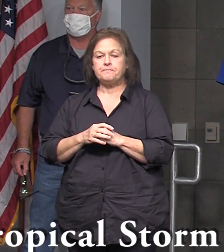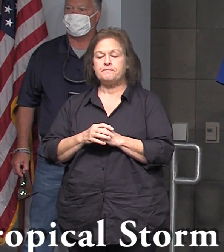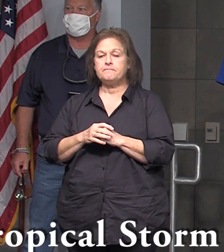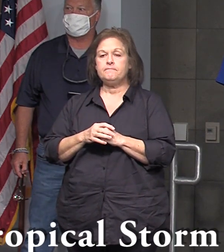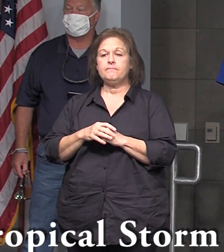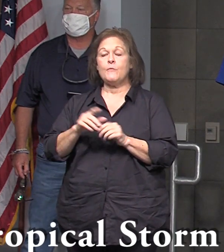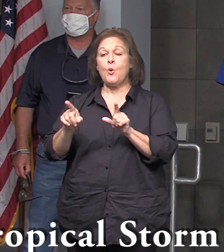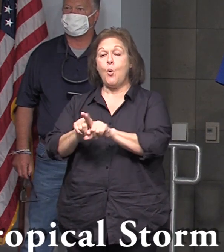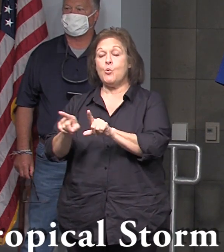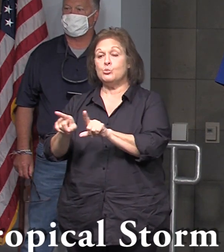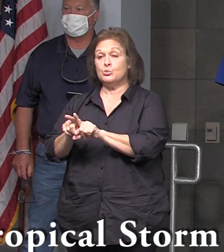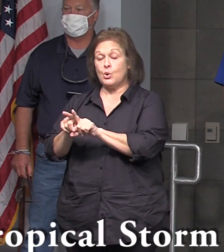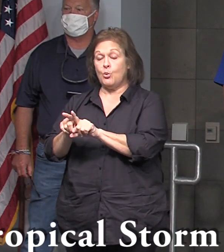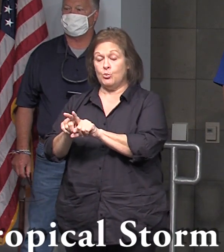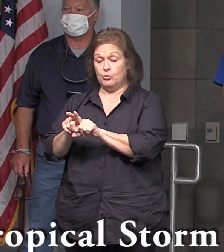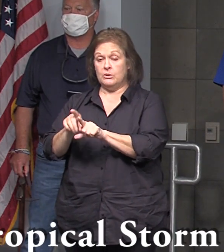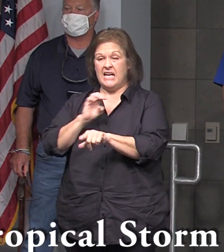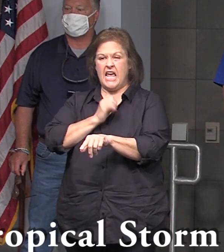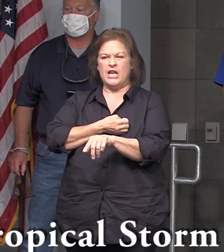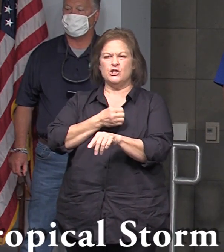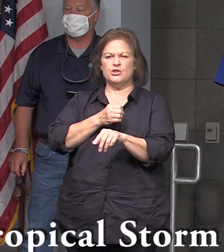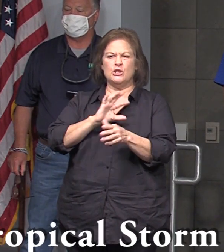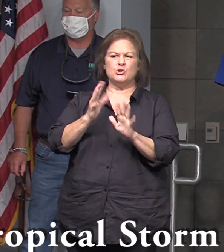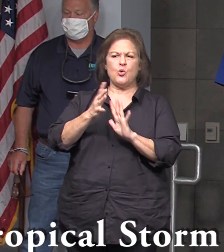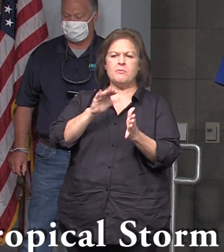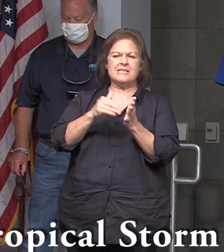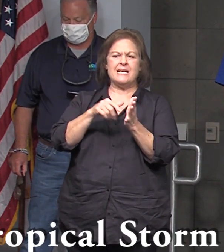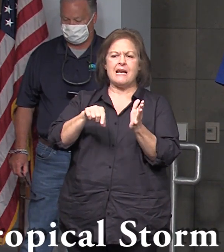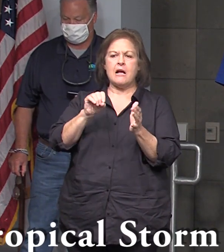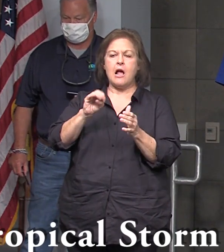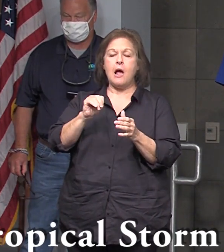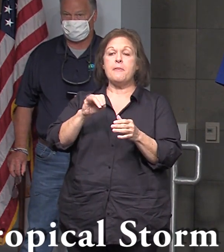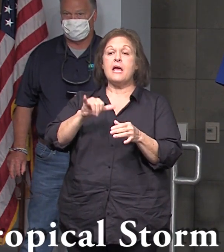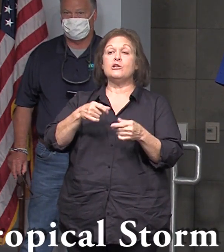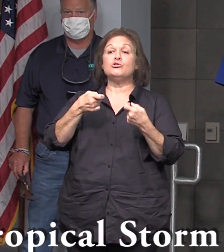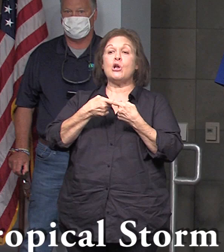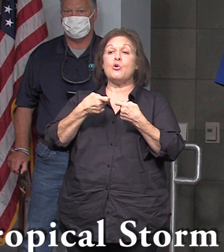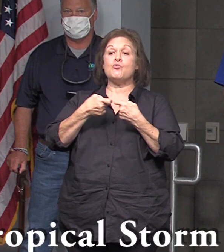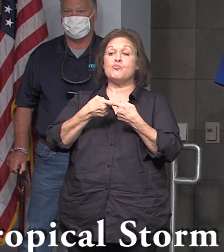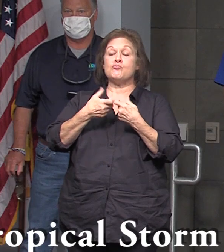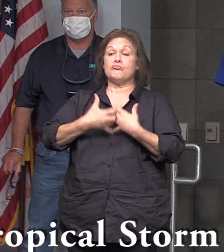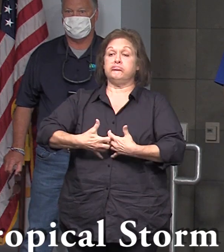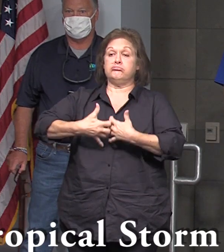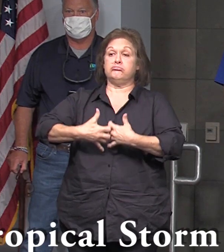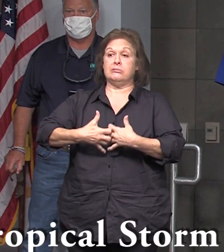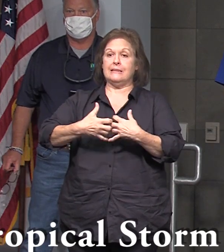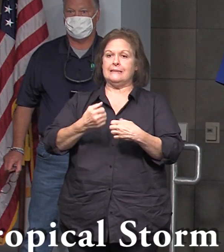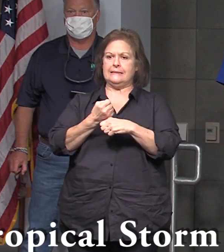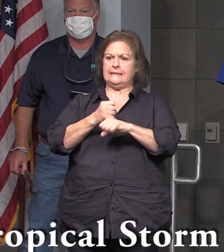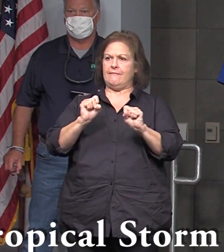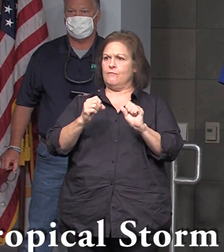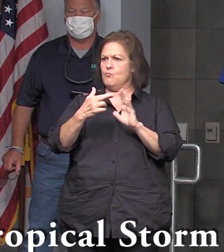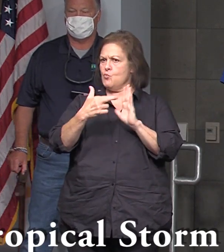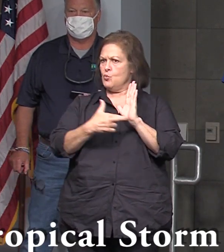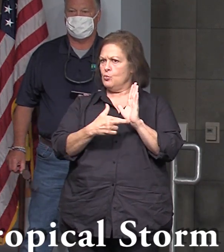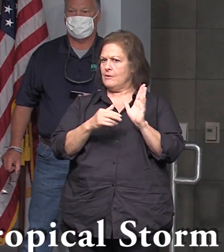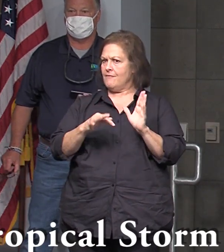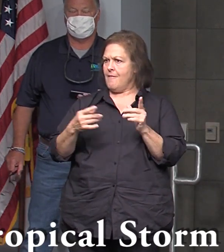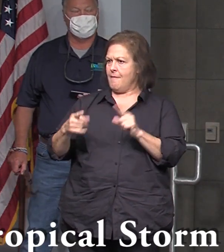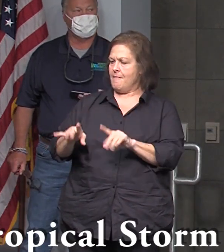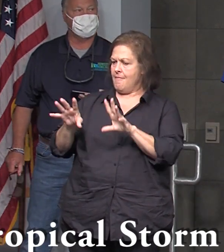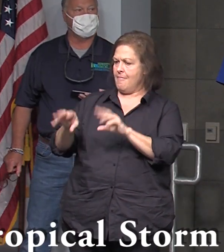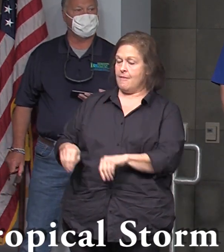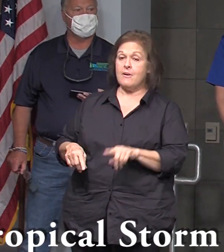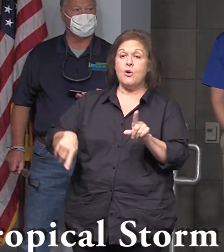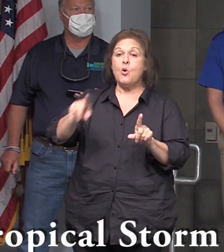tip that we have on the energystormcenter.com. It's generator safety. During these prolonged outage events,